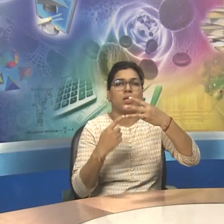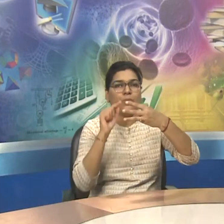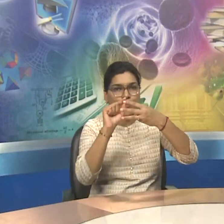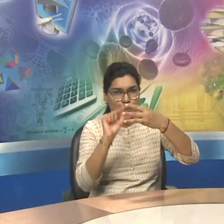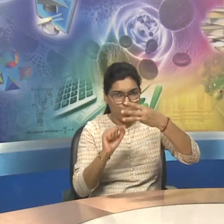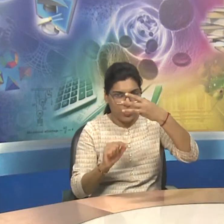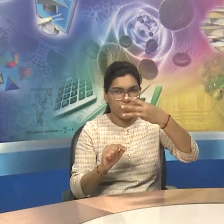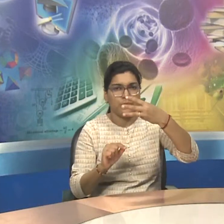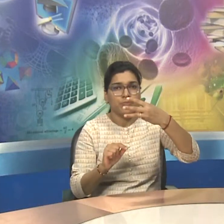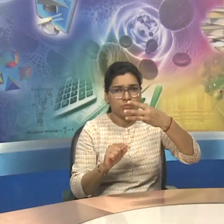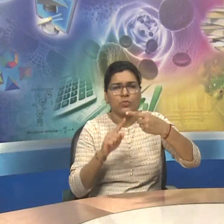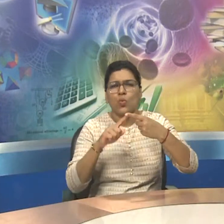Three